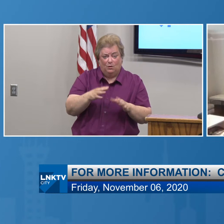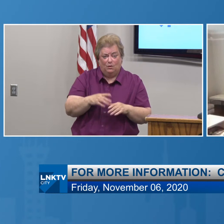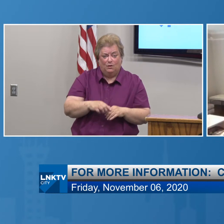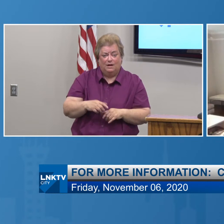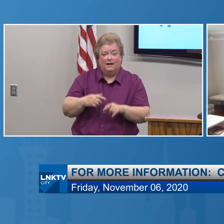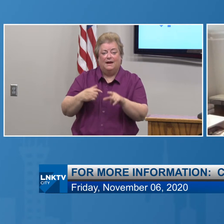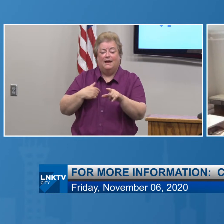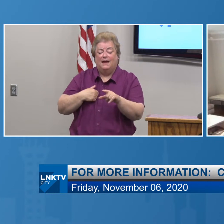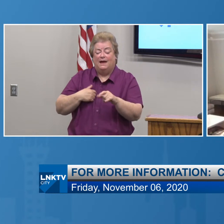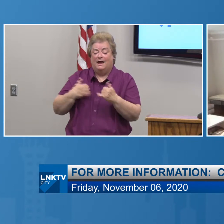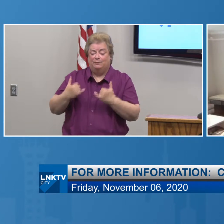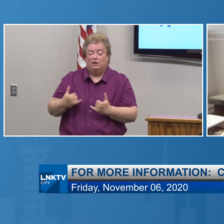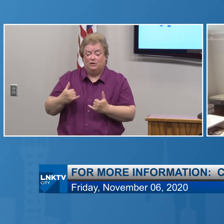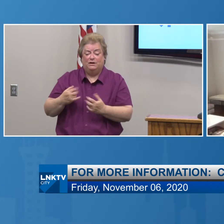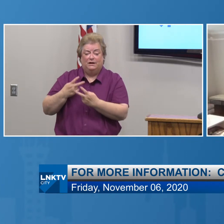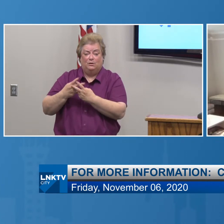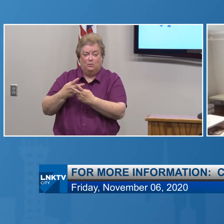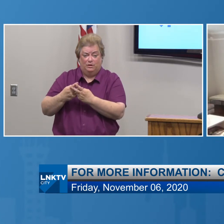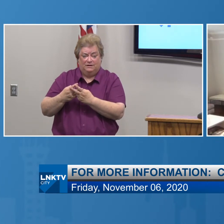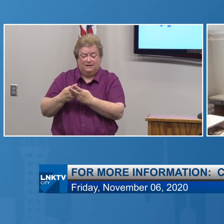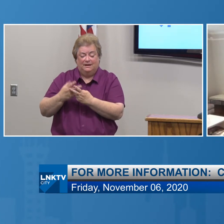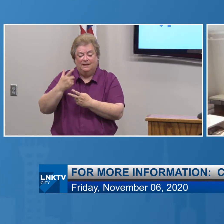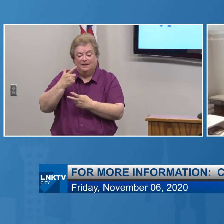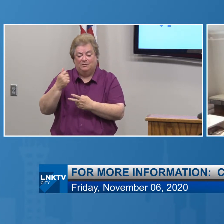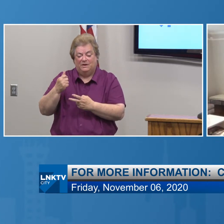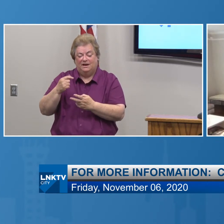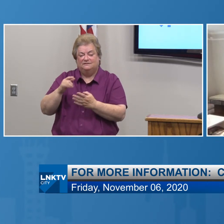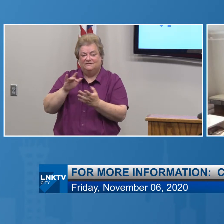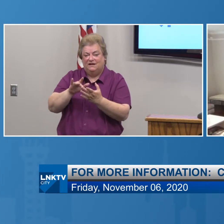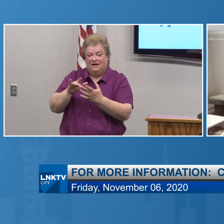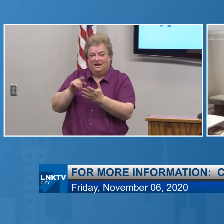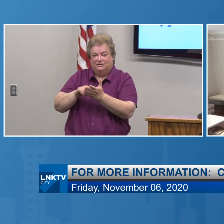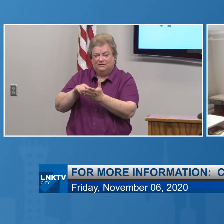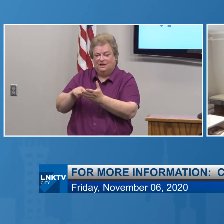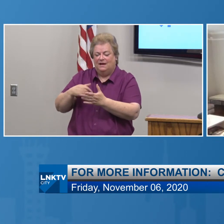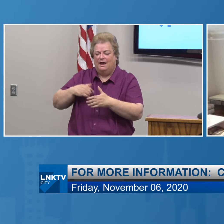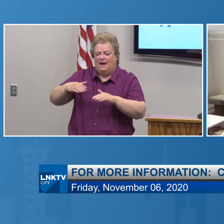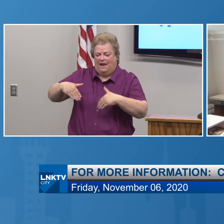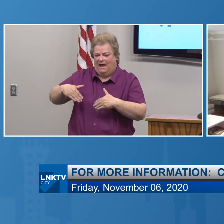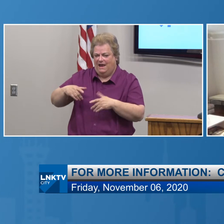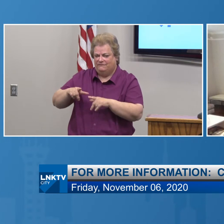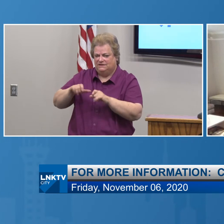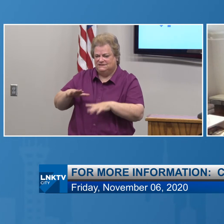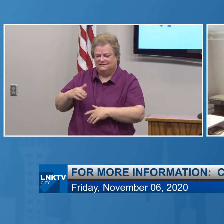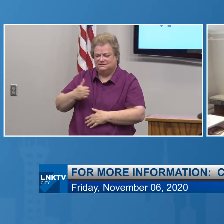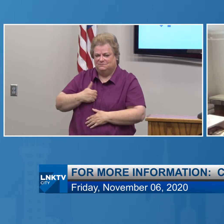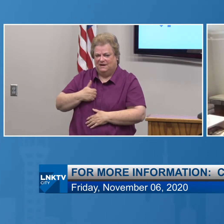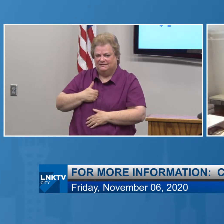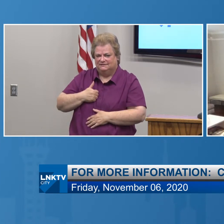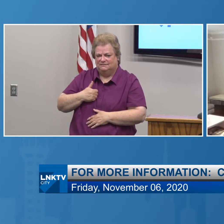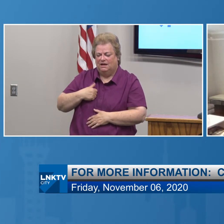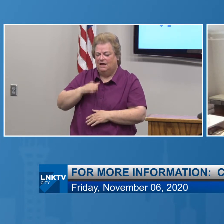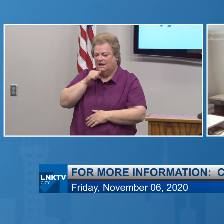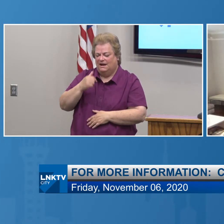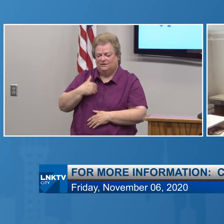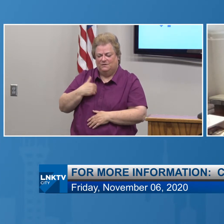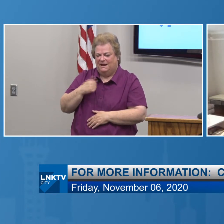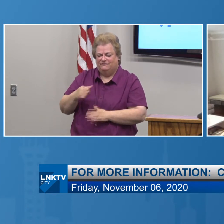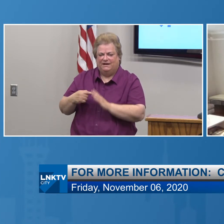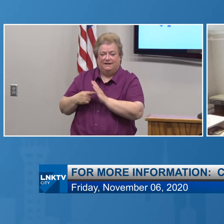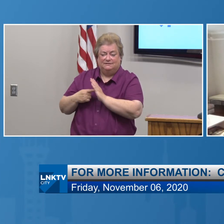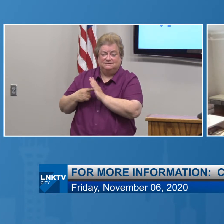currently quarantining at the recommendation of contact tracers in the health department. I have not been tested and currently don't have any symptoms.